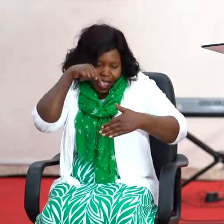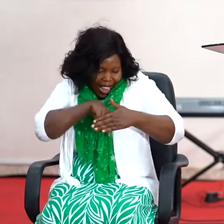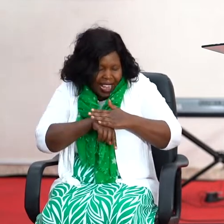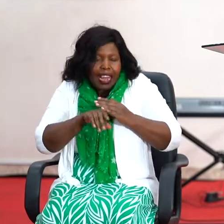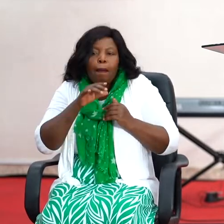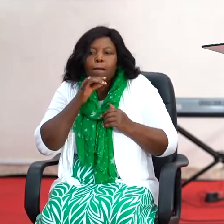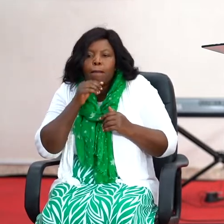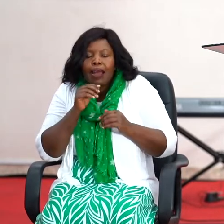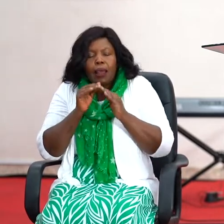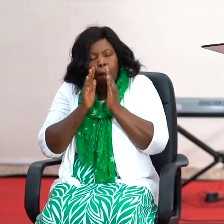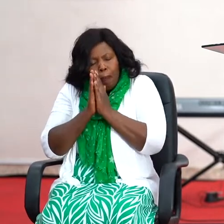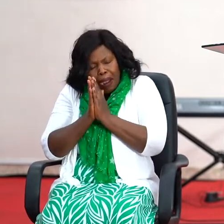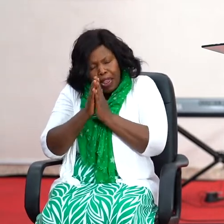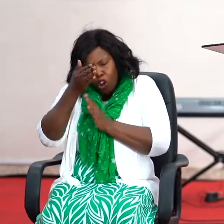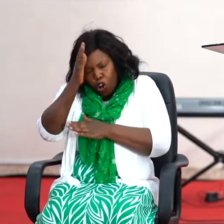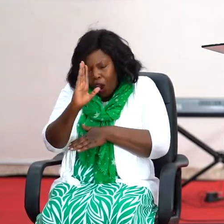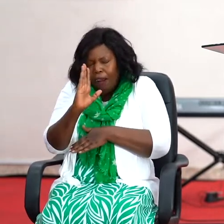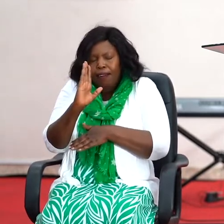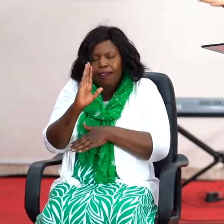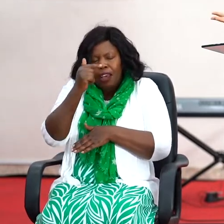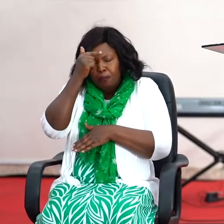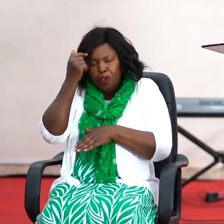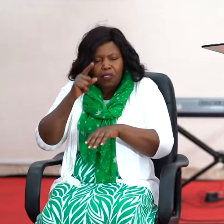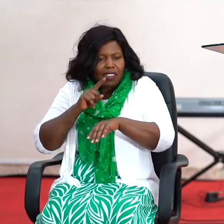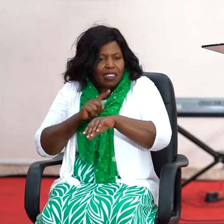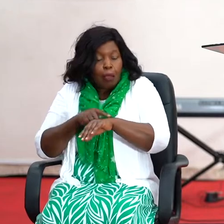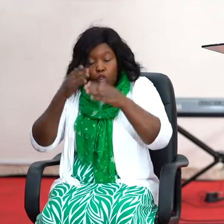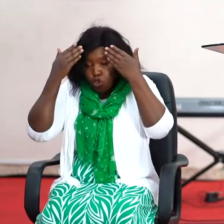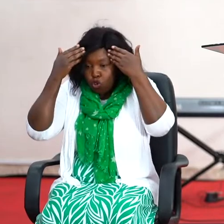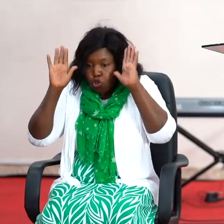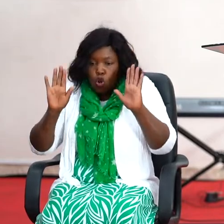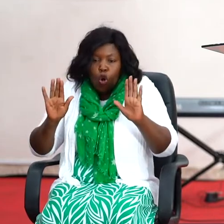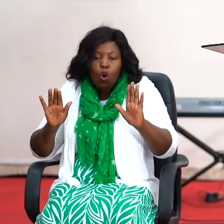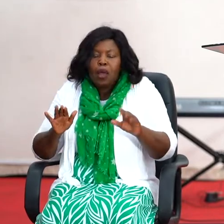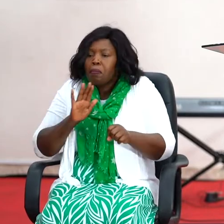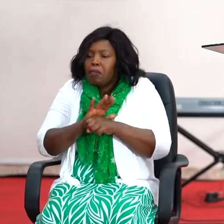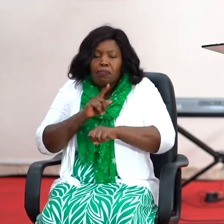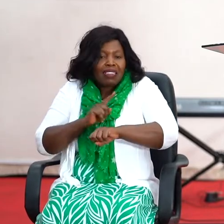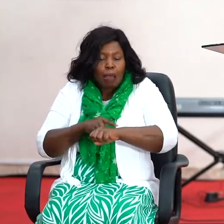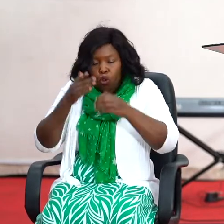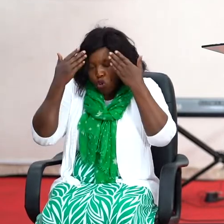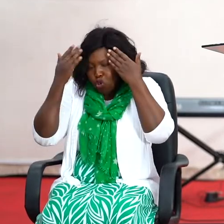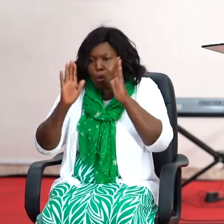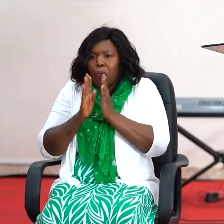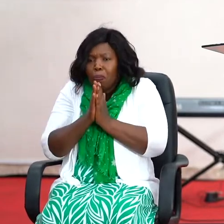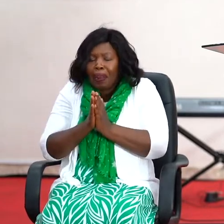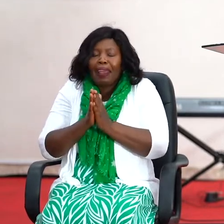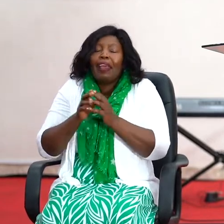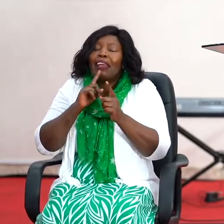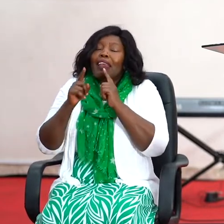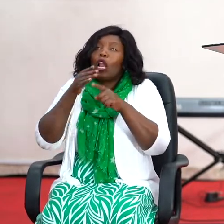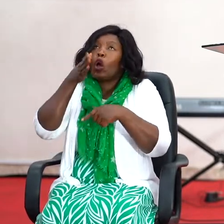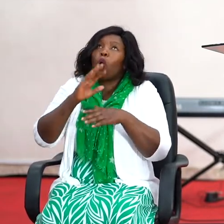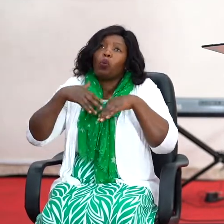is in us, to pray to God. Because at times, even you don't know, many a time we don't even know what to tell